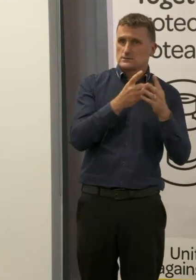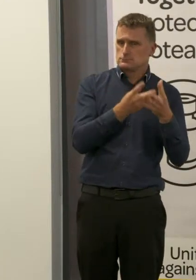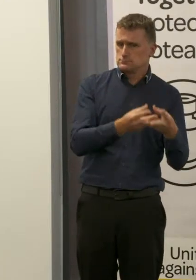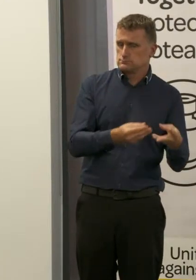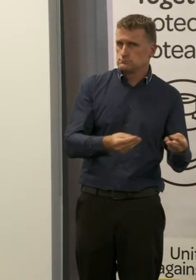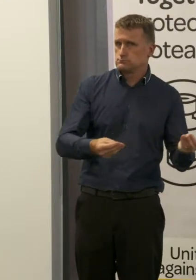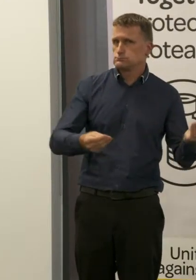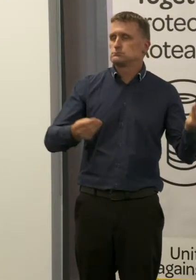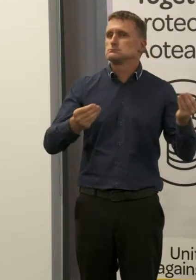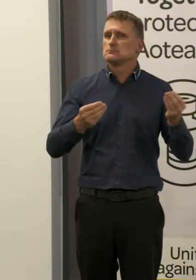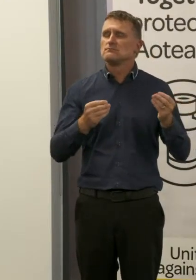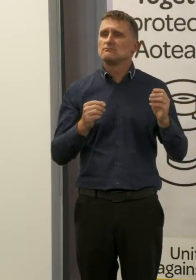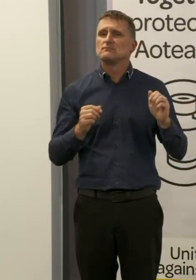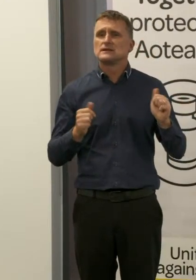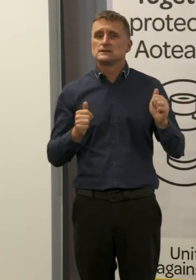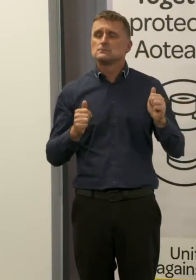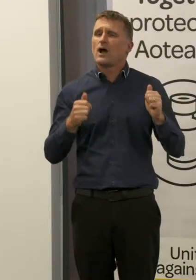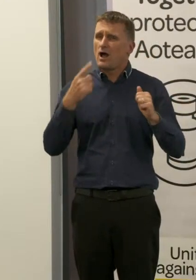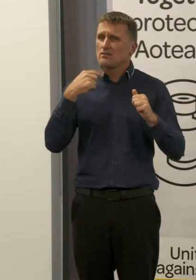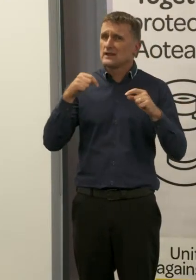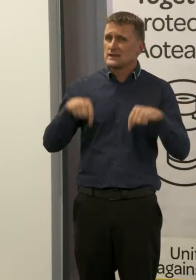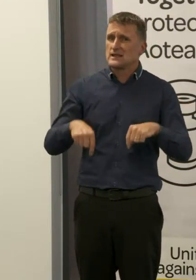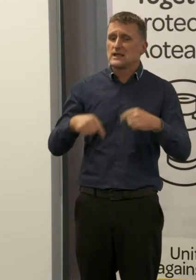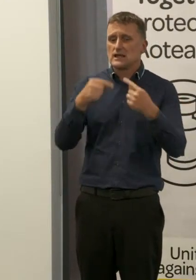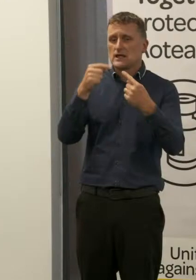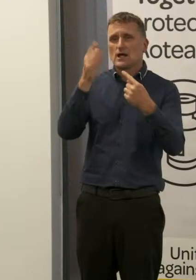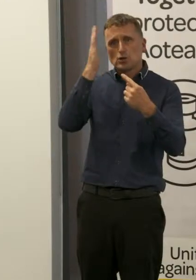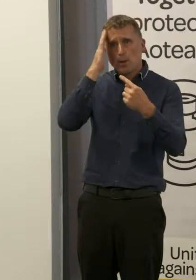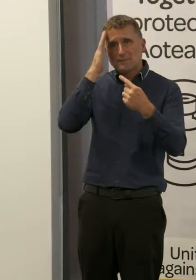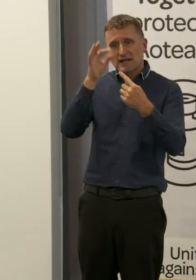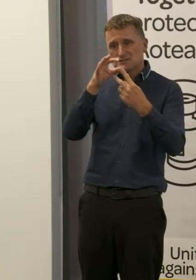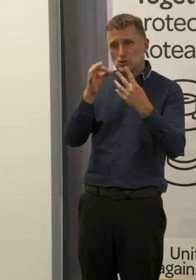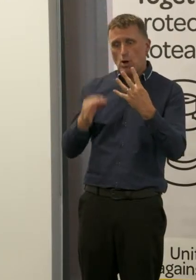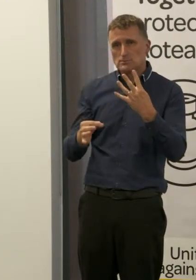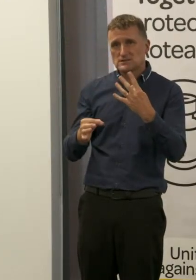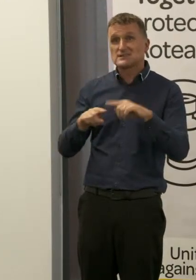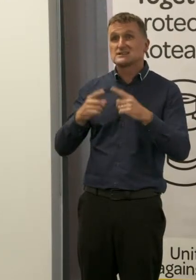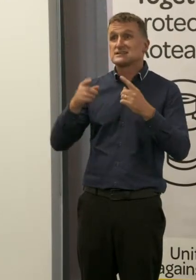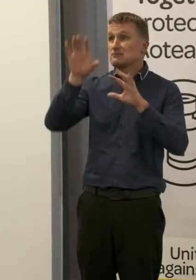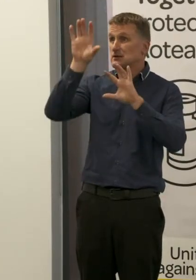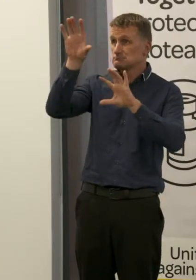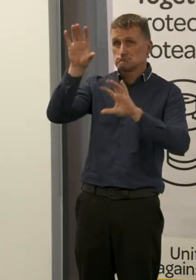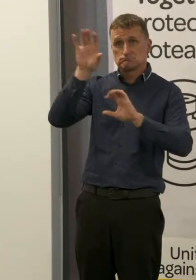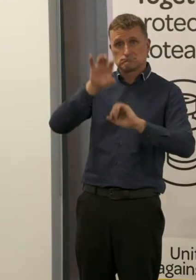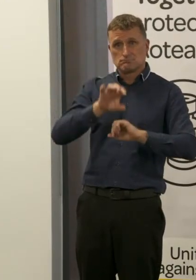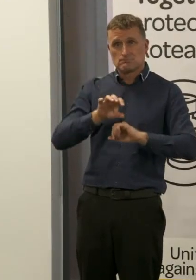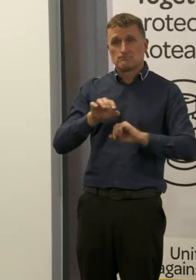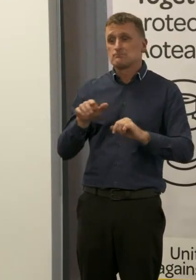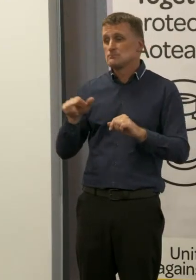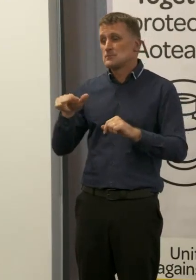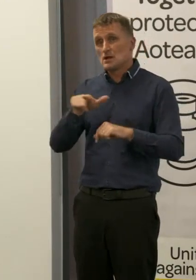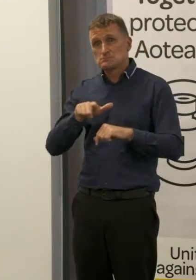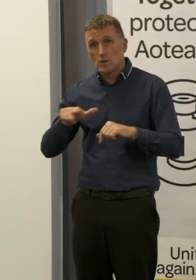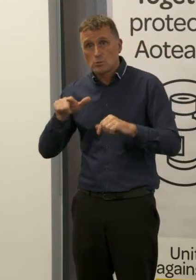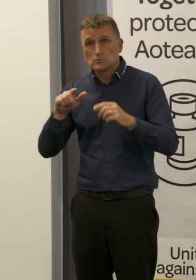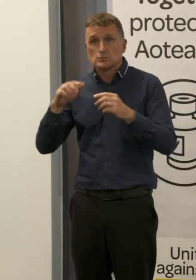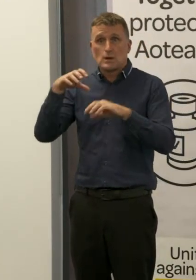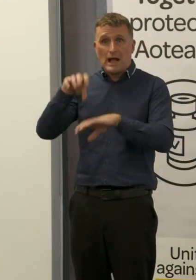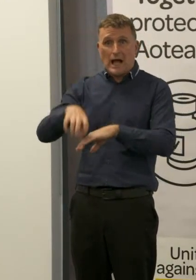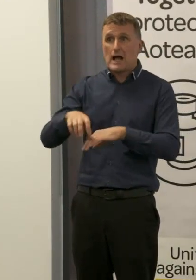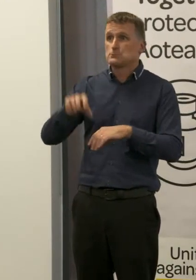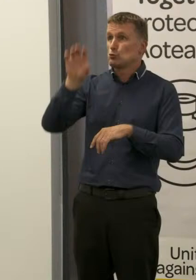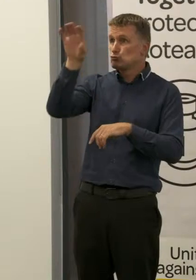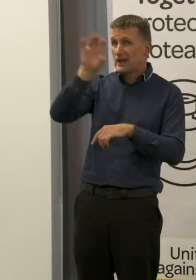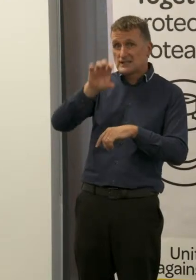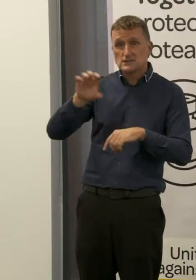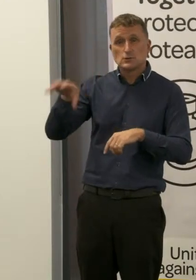we have got a range of options available in all regions. The regional coordination hubs and the local coordination hubs will be making sure